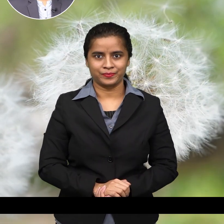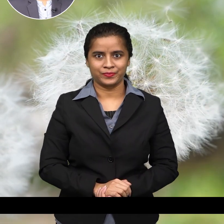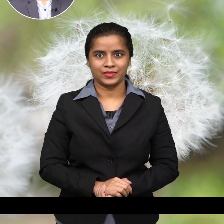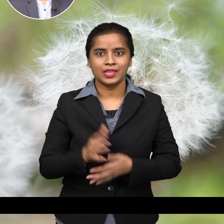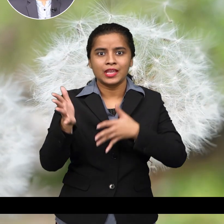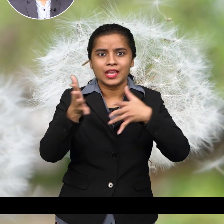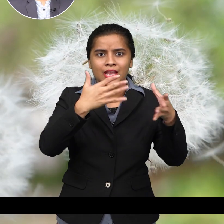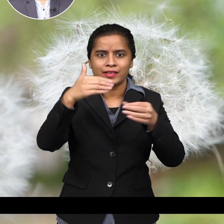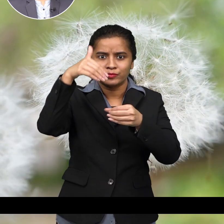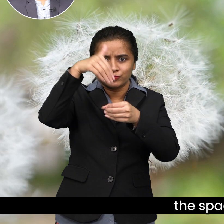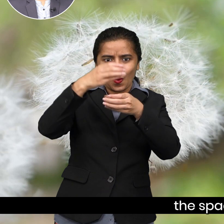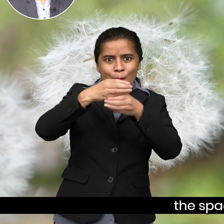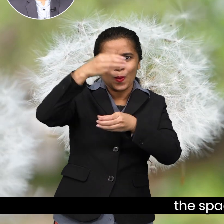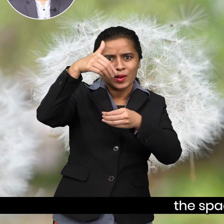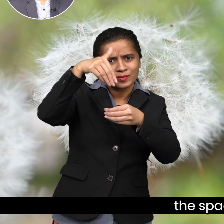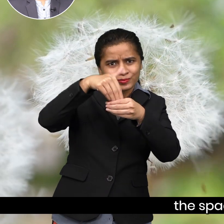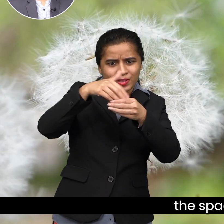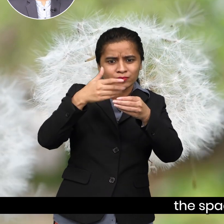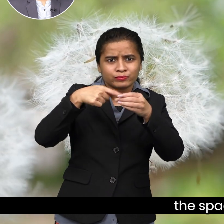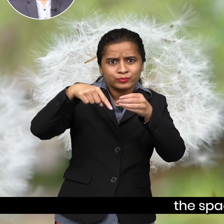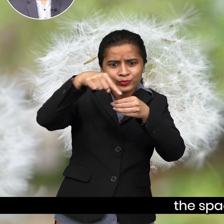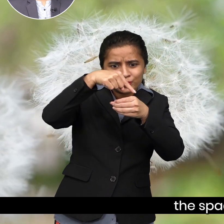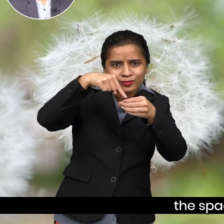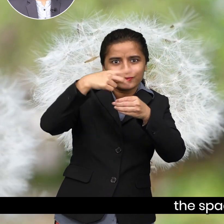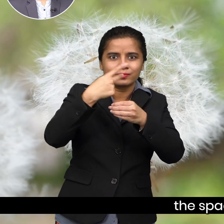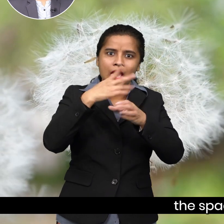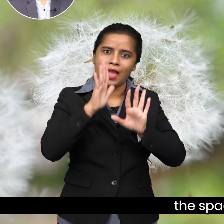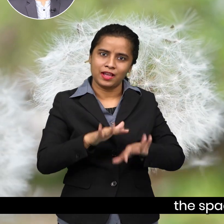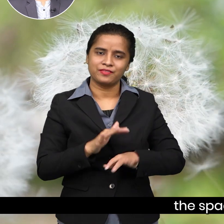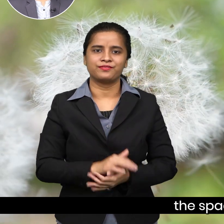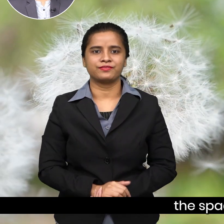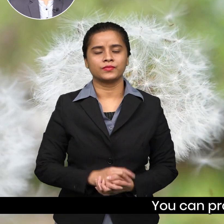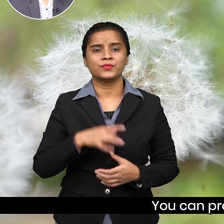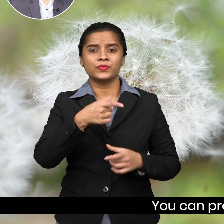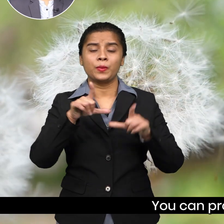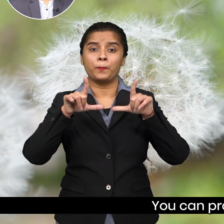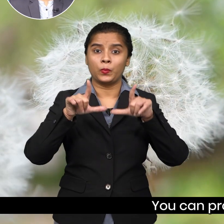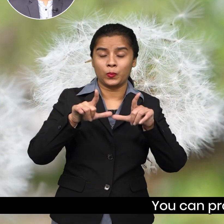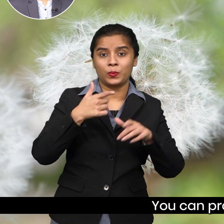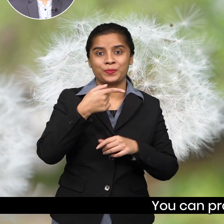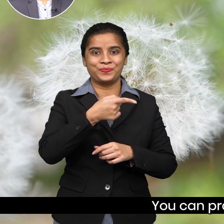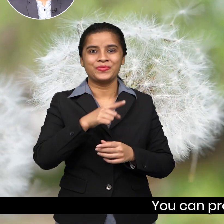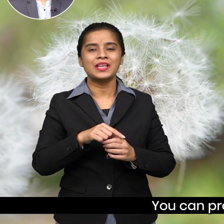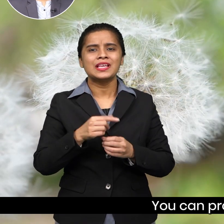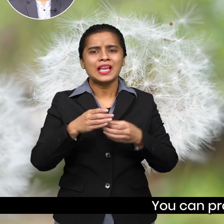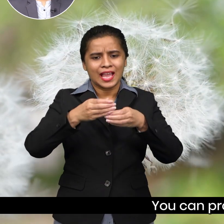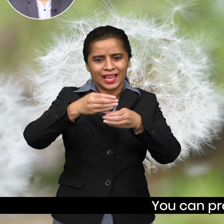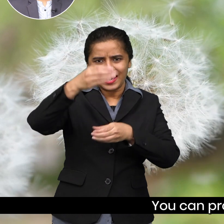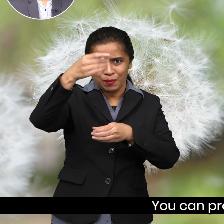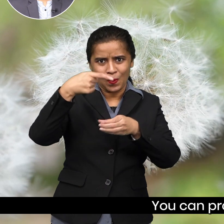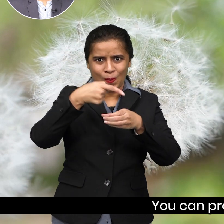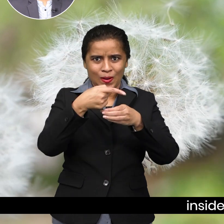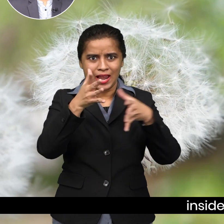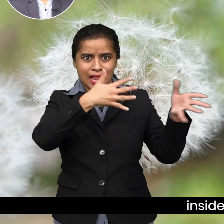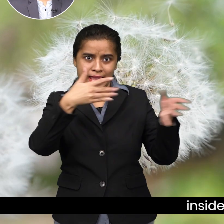The air fills the space inside the bottle. You can prove the presence of